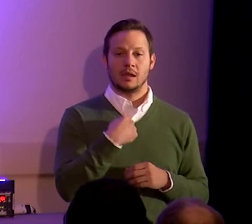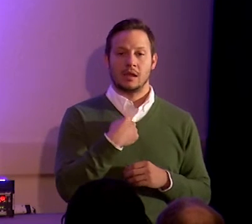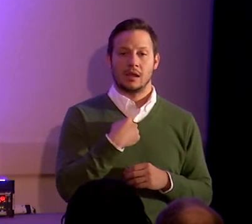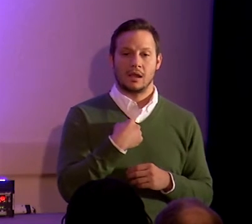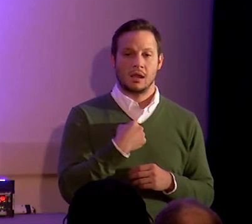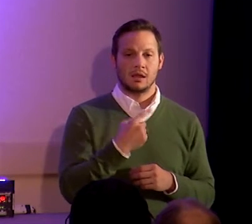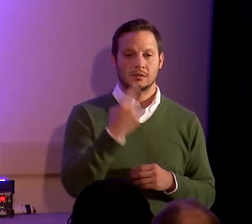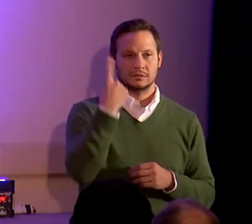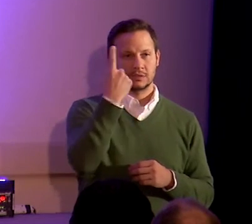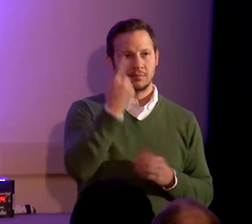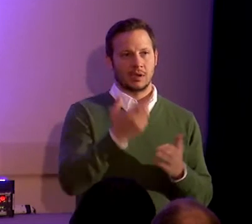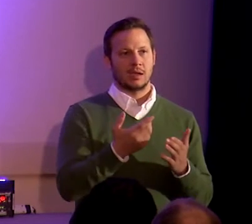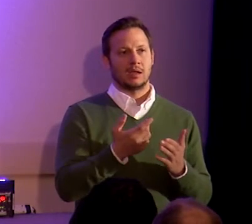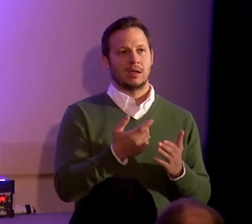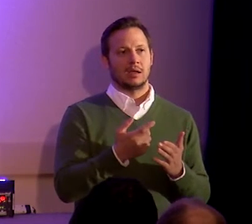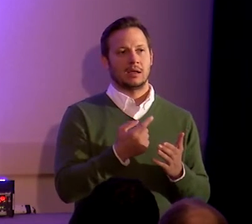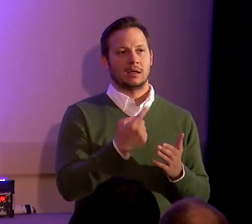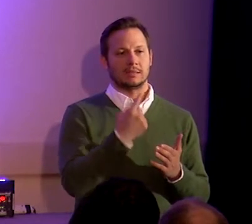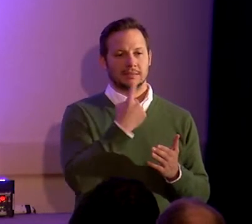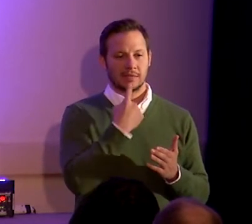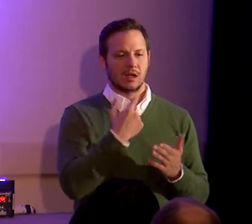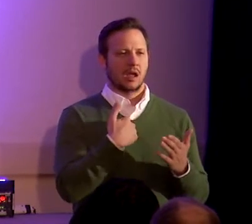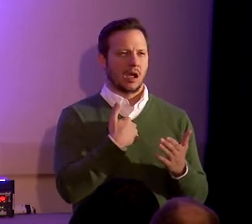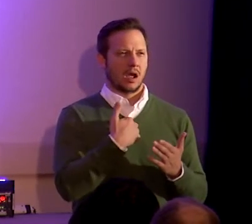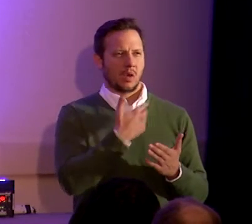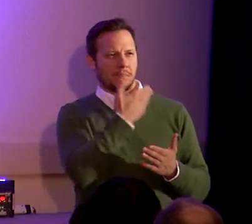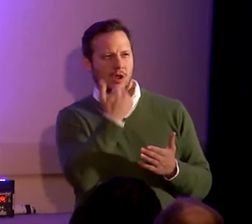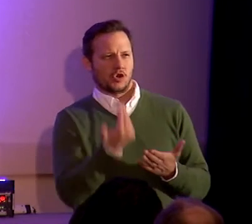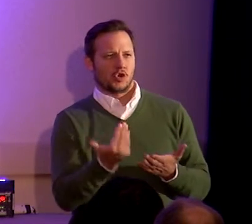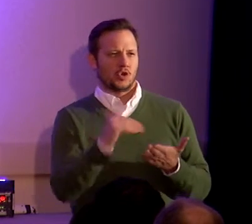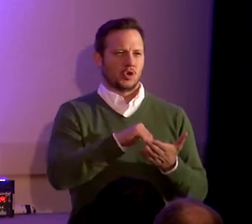do-over prayer to repent for my non-prayer,